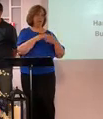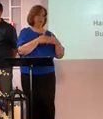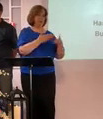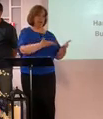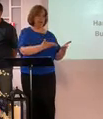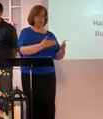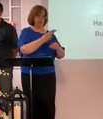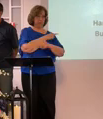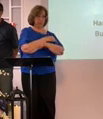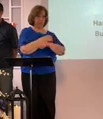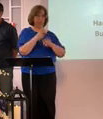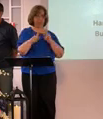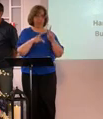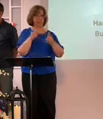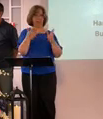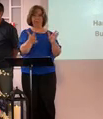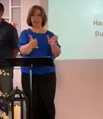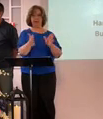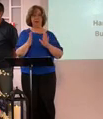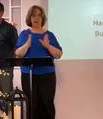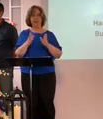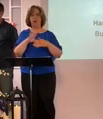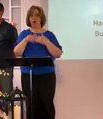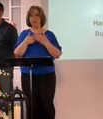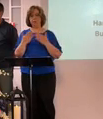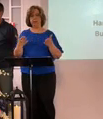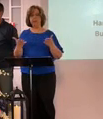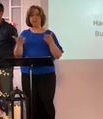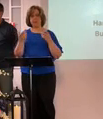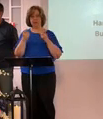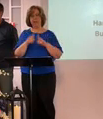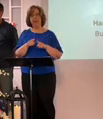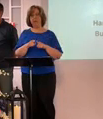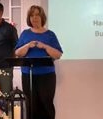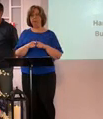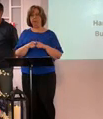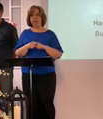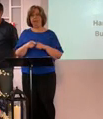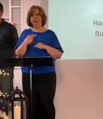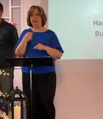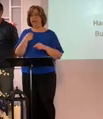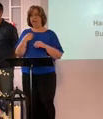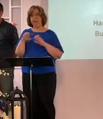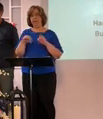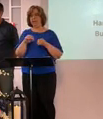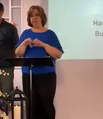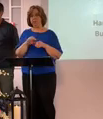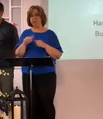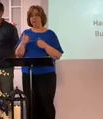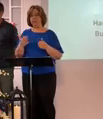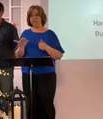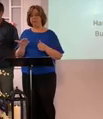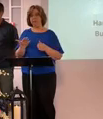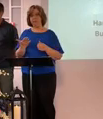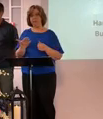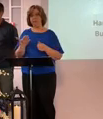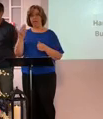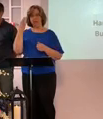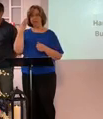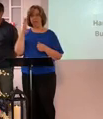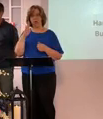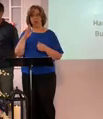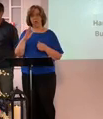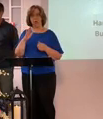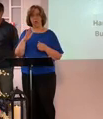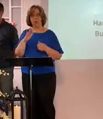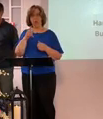the things that had to happen right away after. Obviously, I couldn't do any of it. I don't know who was with him, but I